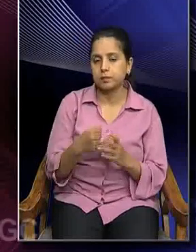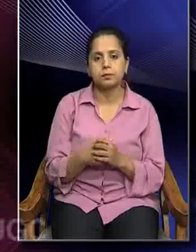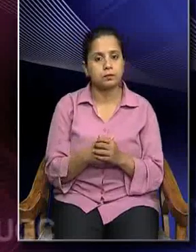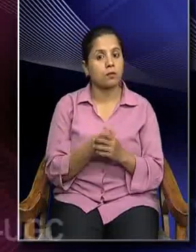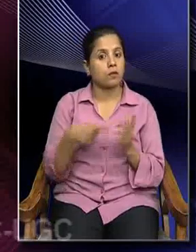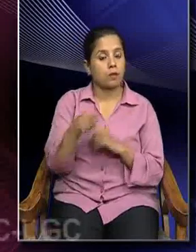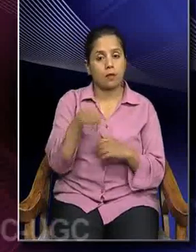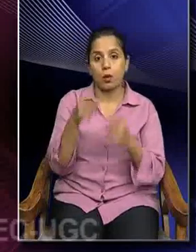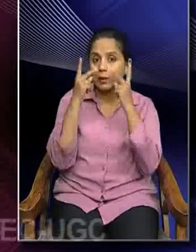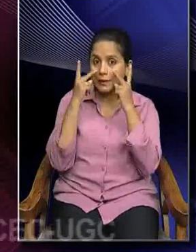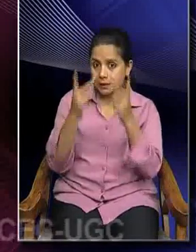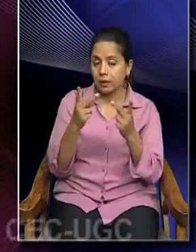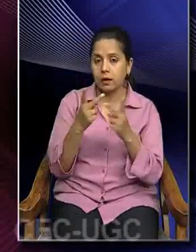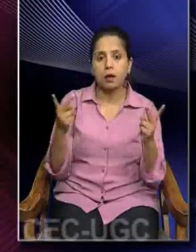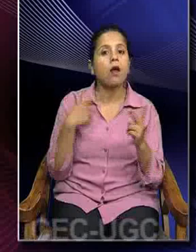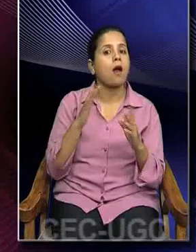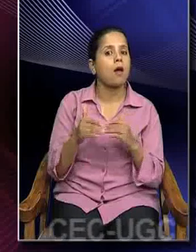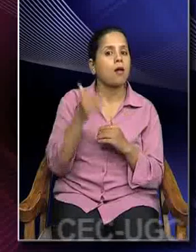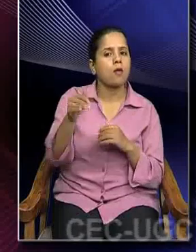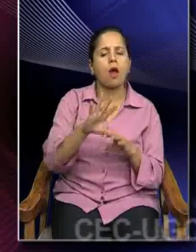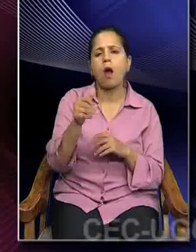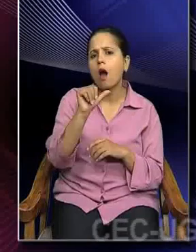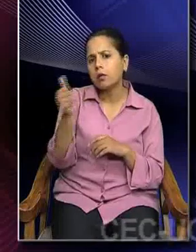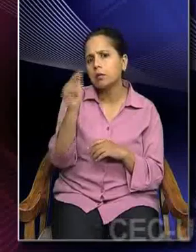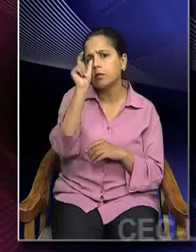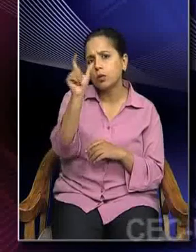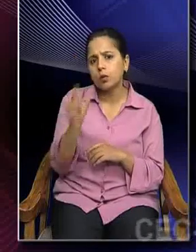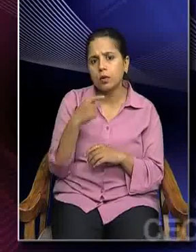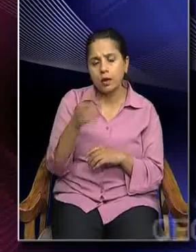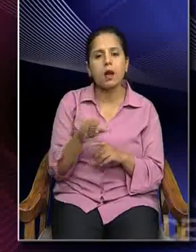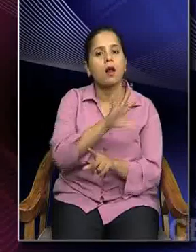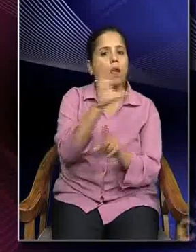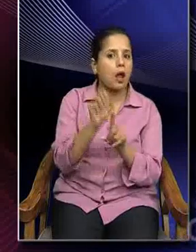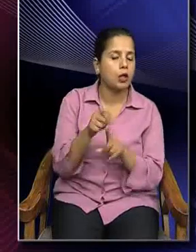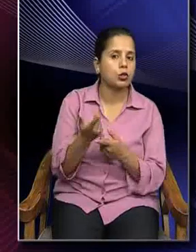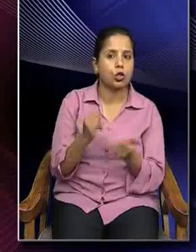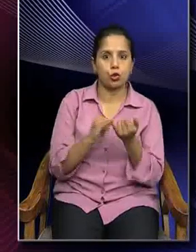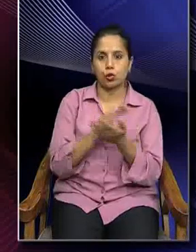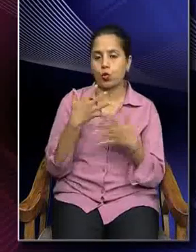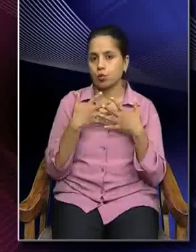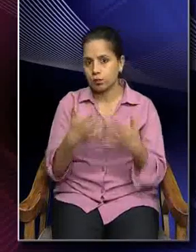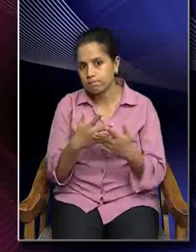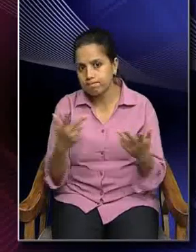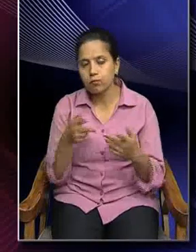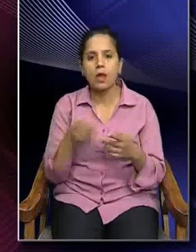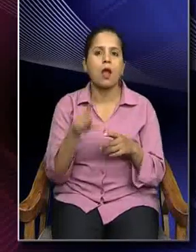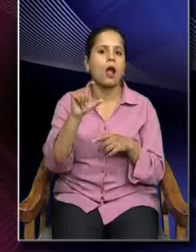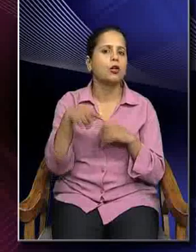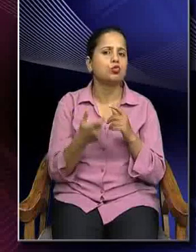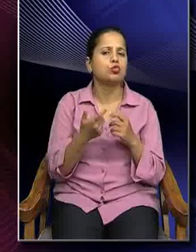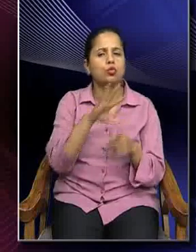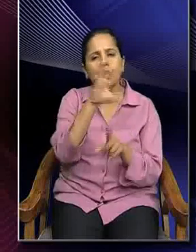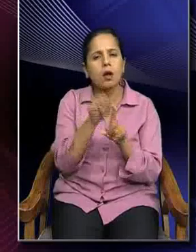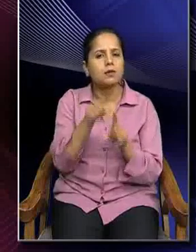So, when we look into this, where there are other terms like cultural shock, cultural lag. So, these are